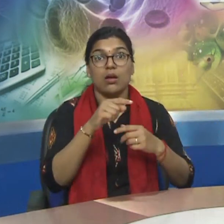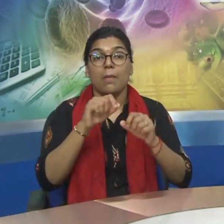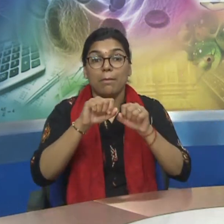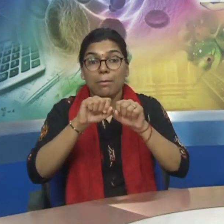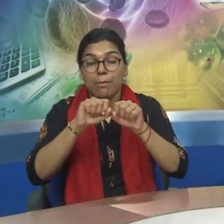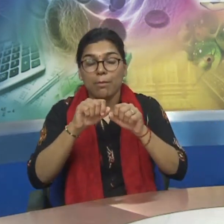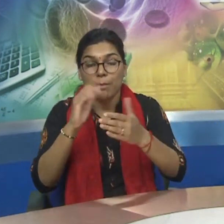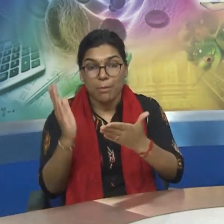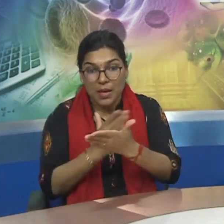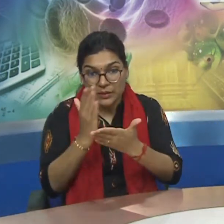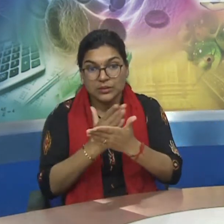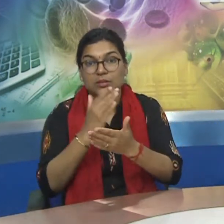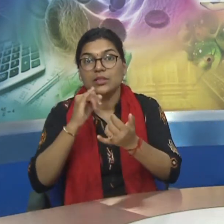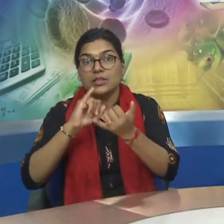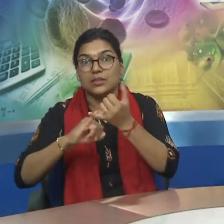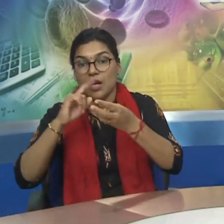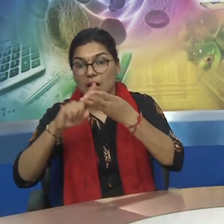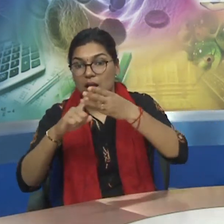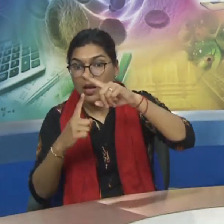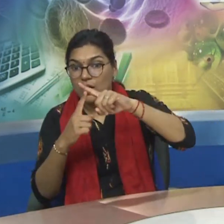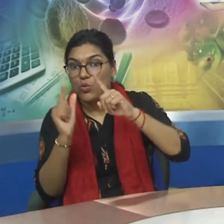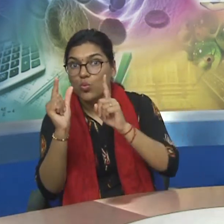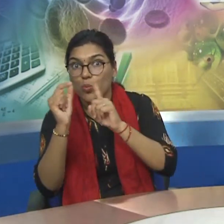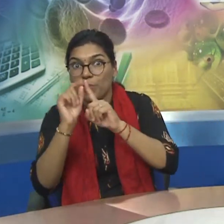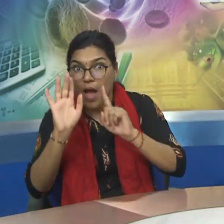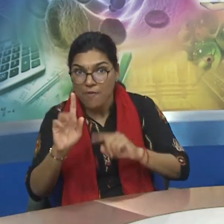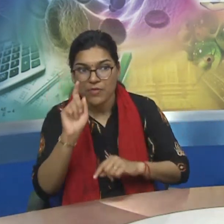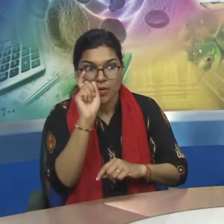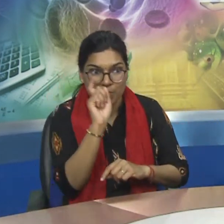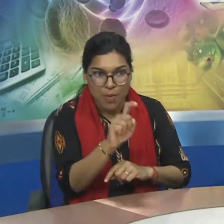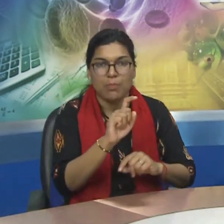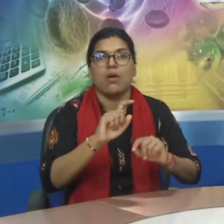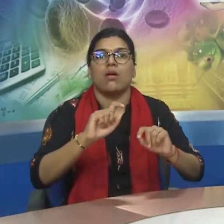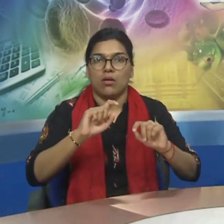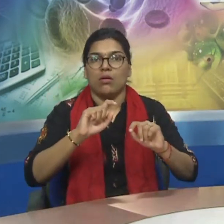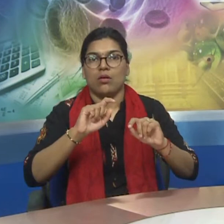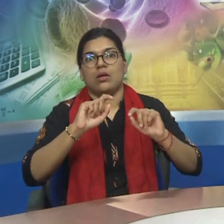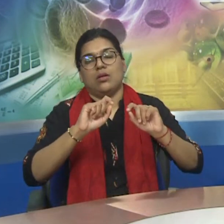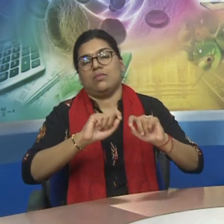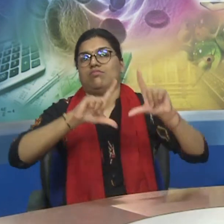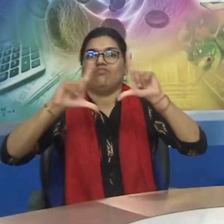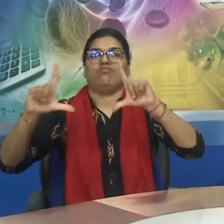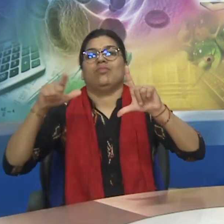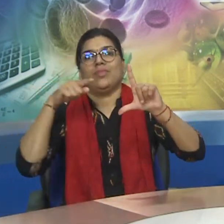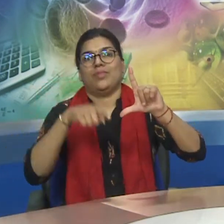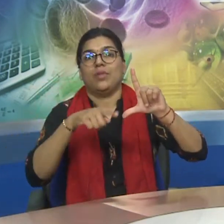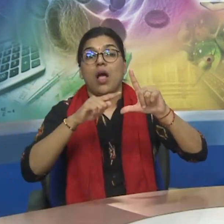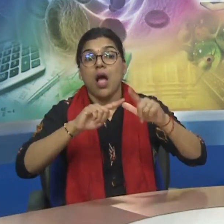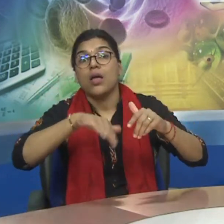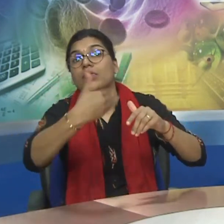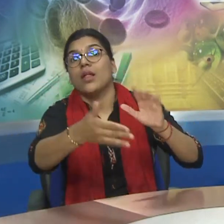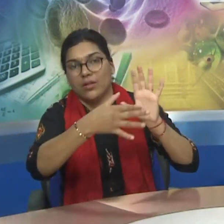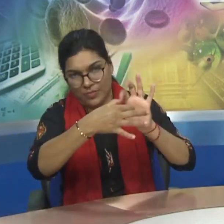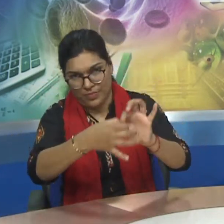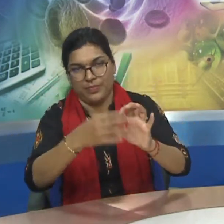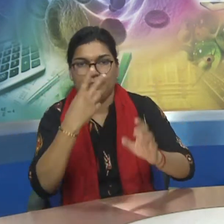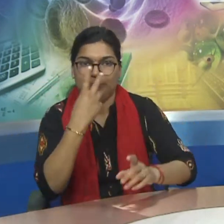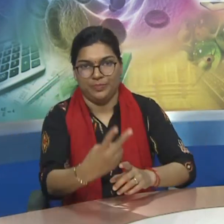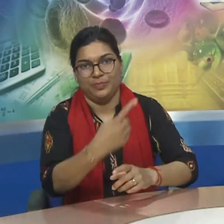to format and the page, and after that you need to set margin and